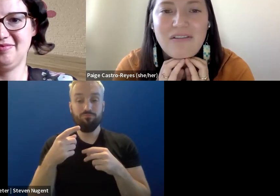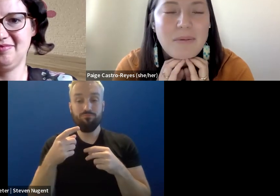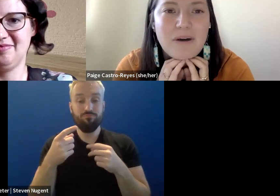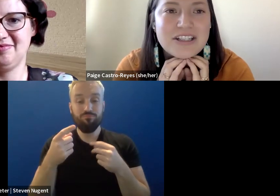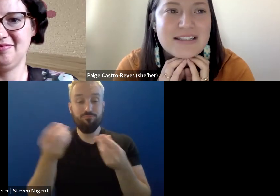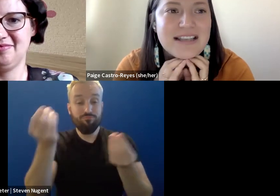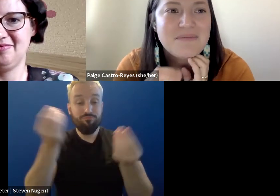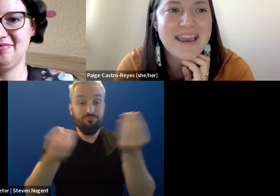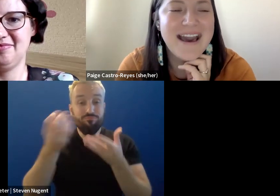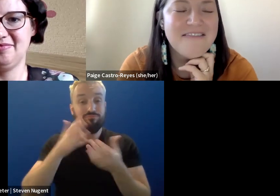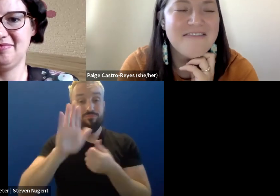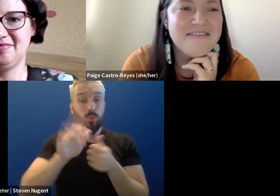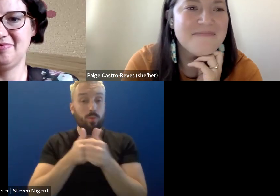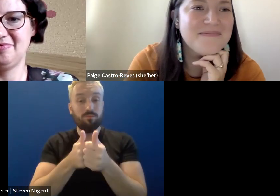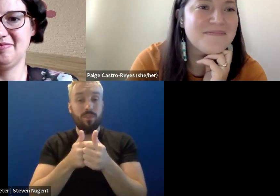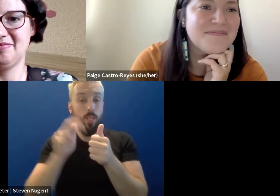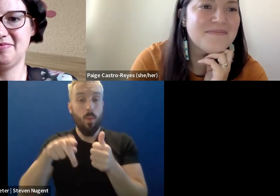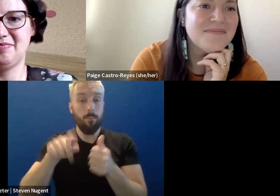any follow-up questions that you might have.